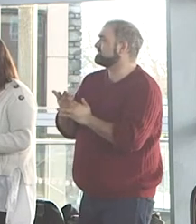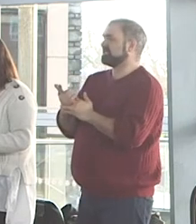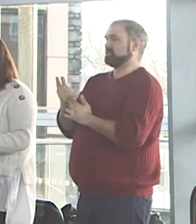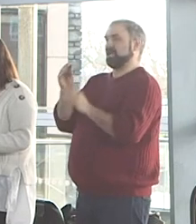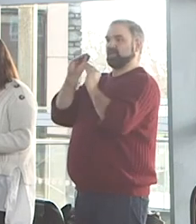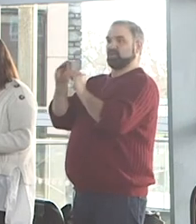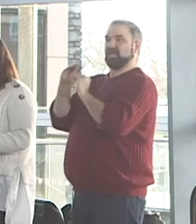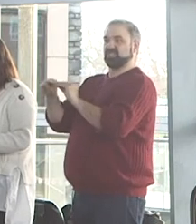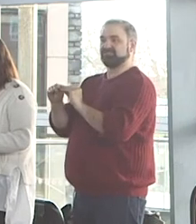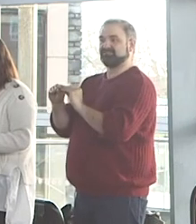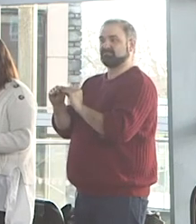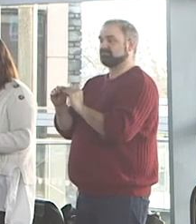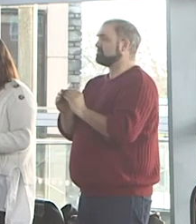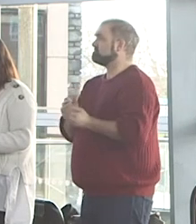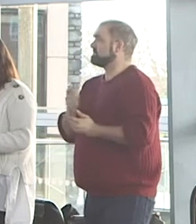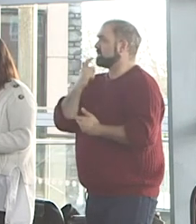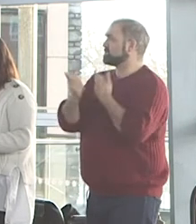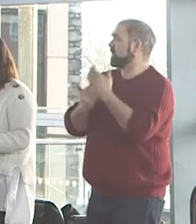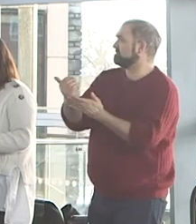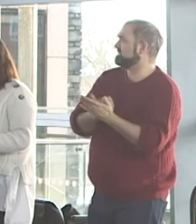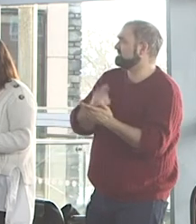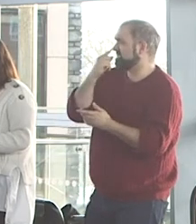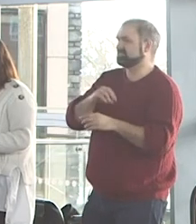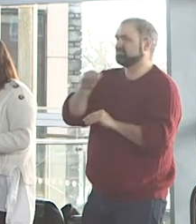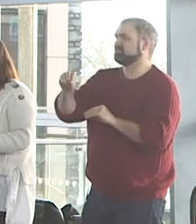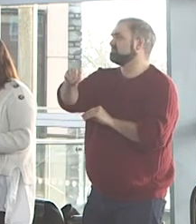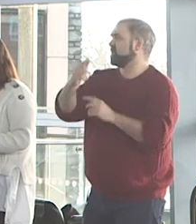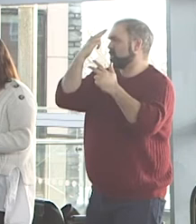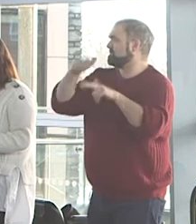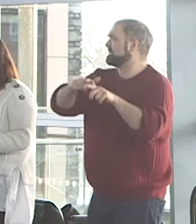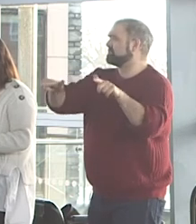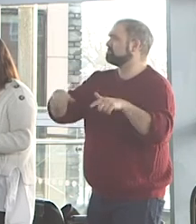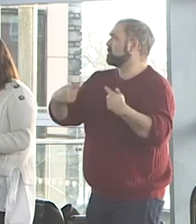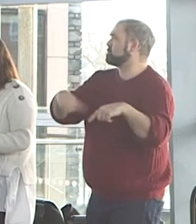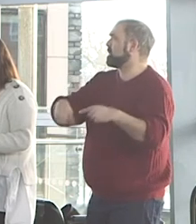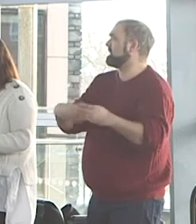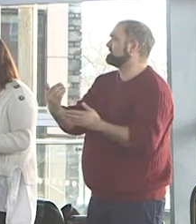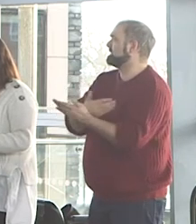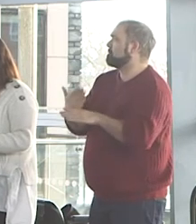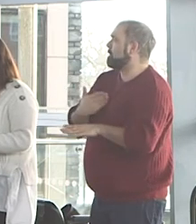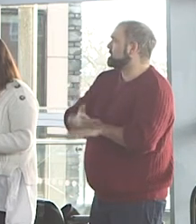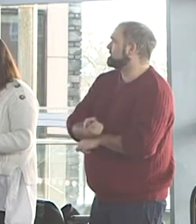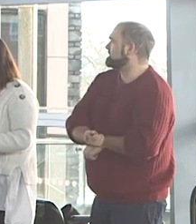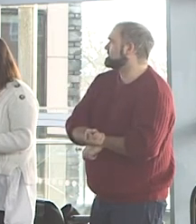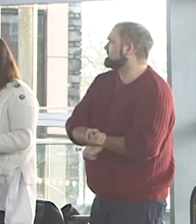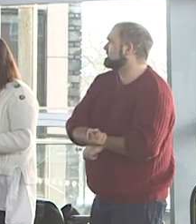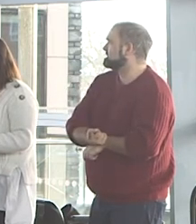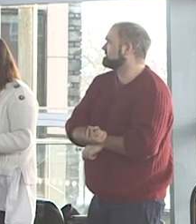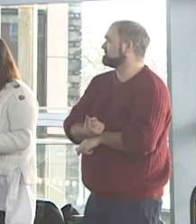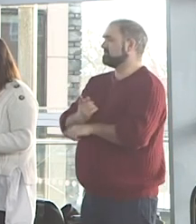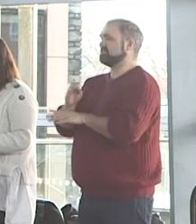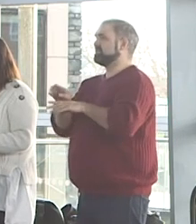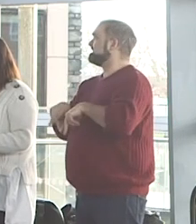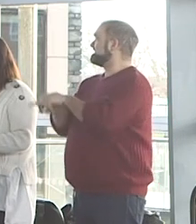access education, and asylum seekers who live in dispersal accommodation and who are not allowed to seek employment. The